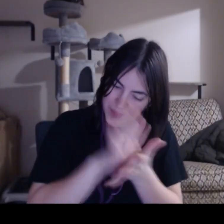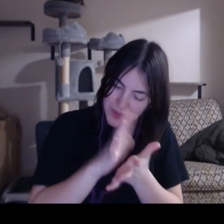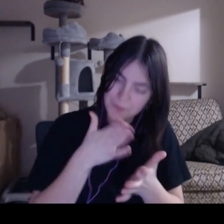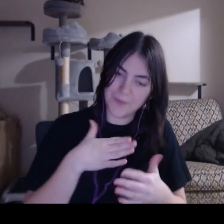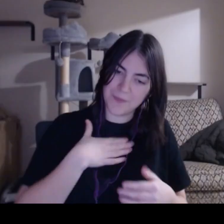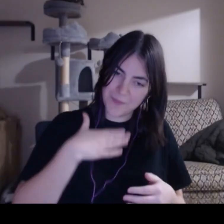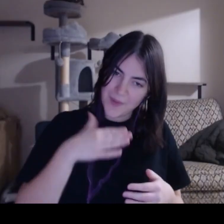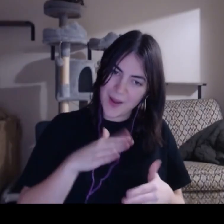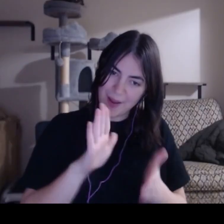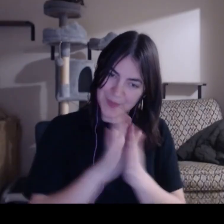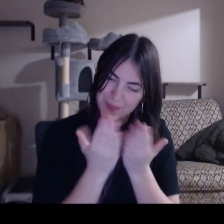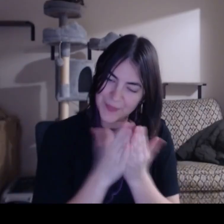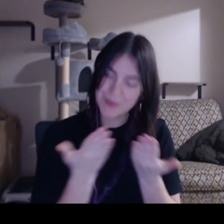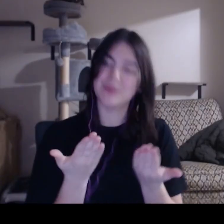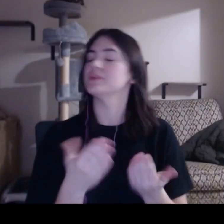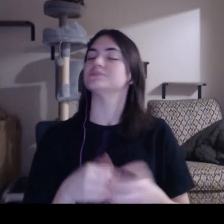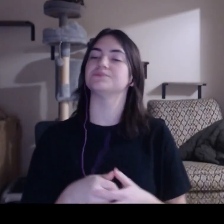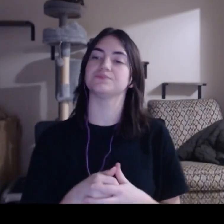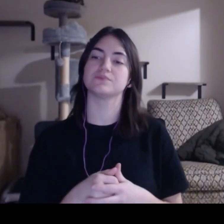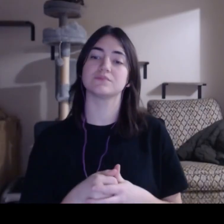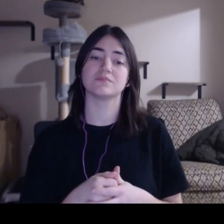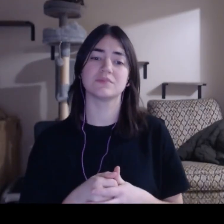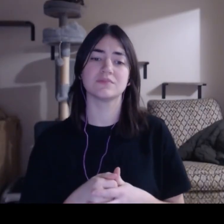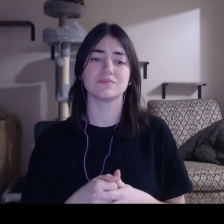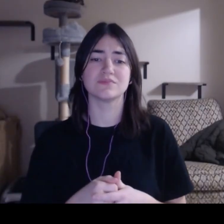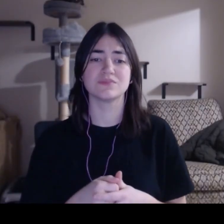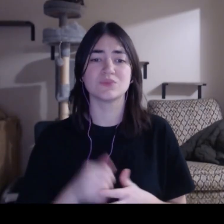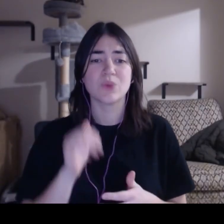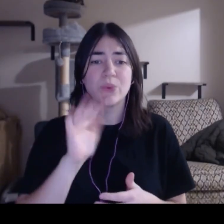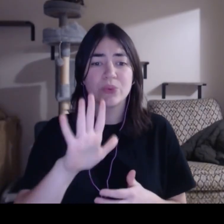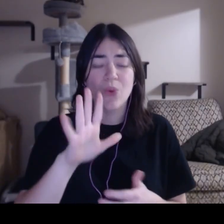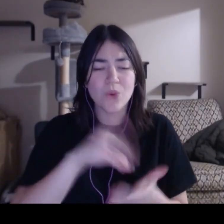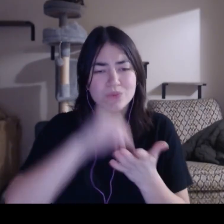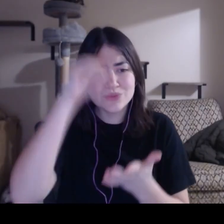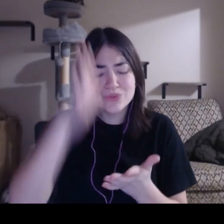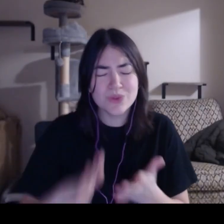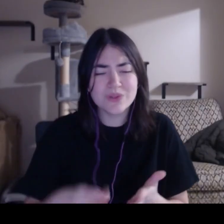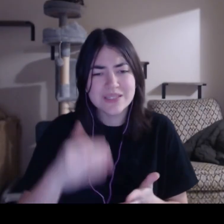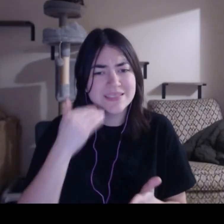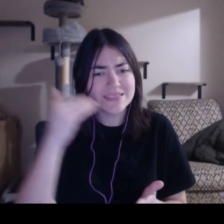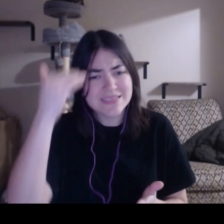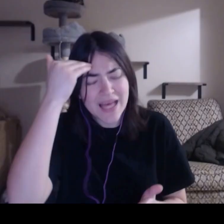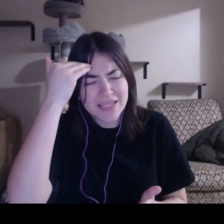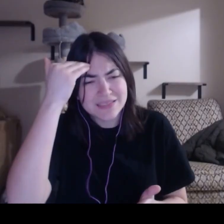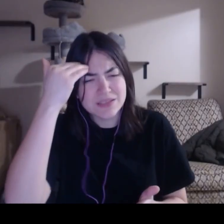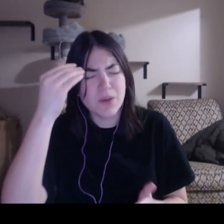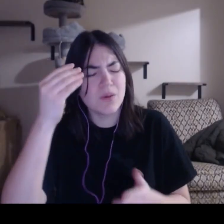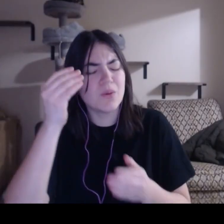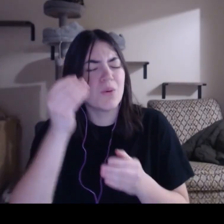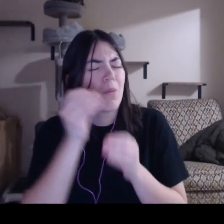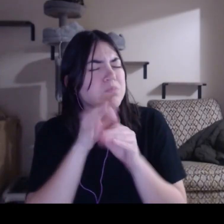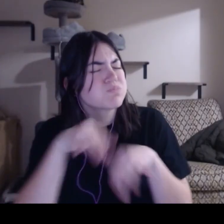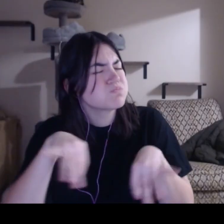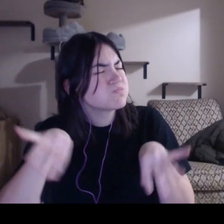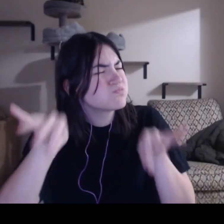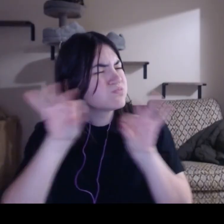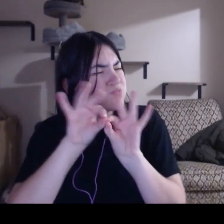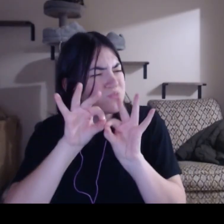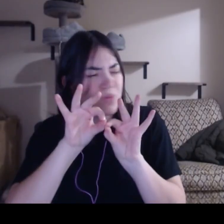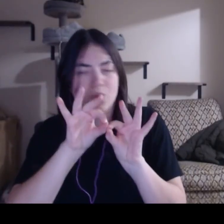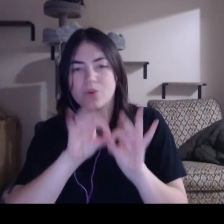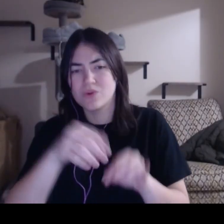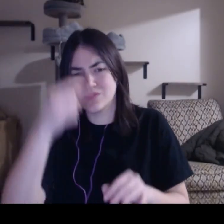Everything of value that happens in the training room happens in your learners' heads. All the internal processes, that's where the learning